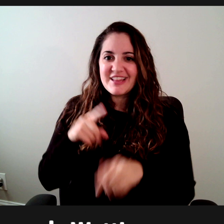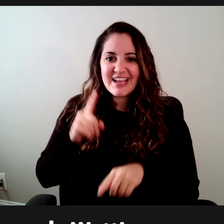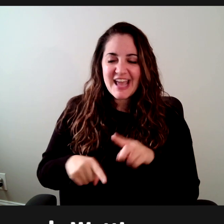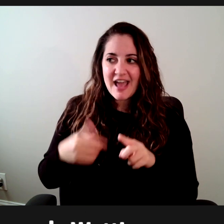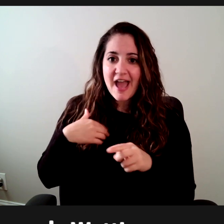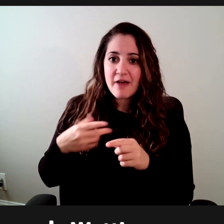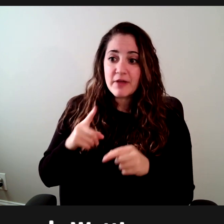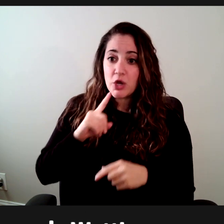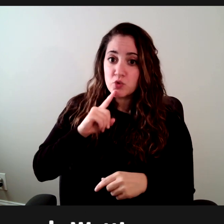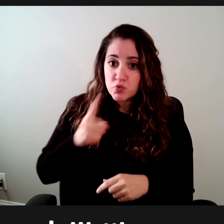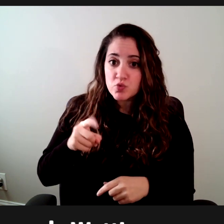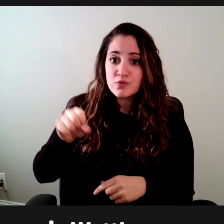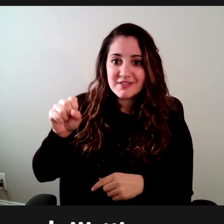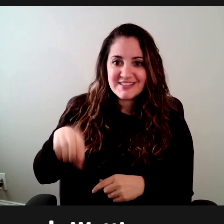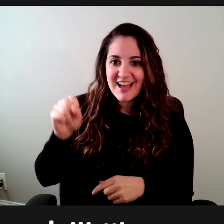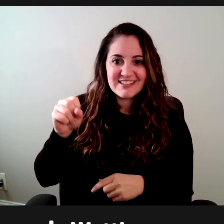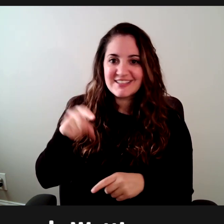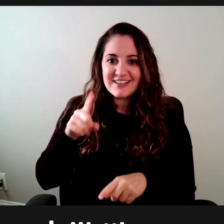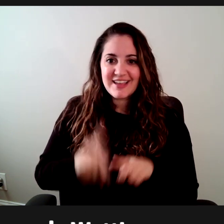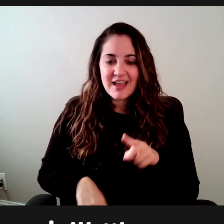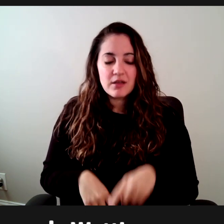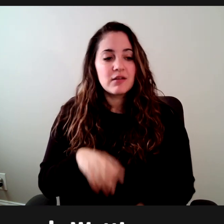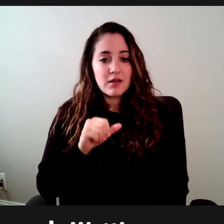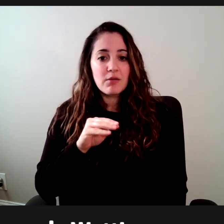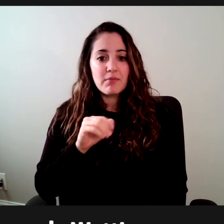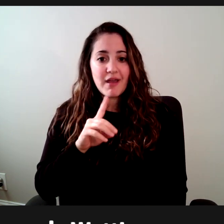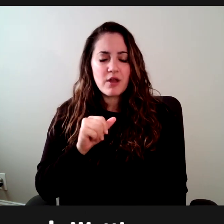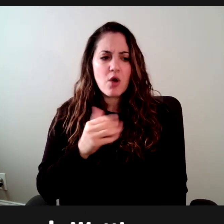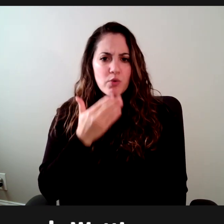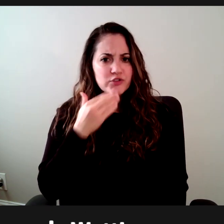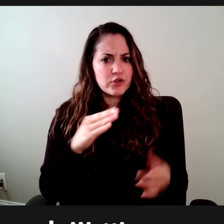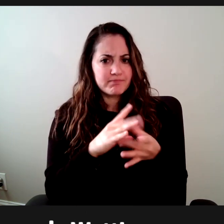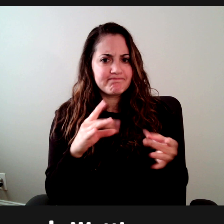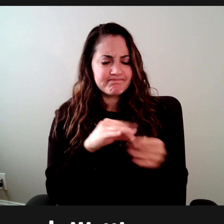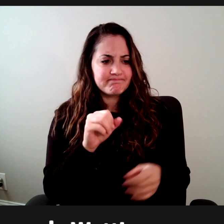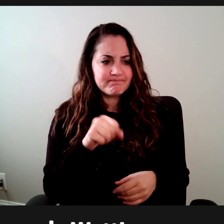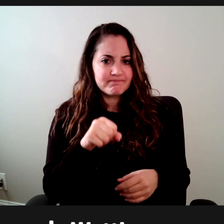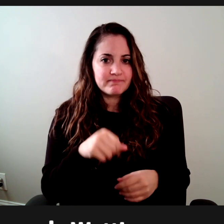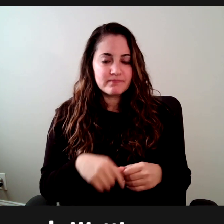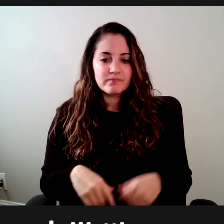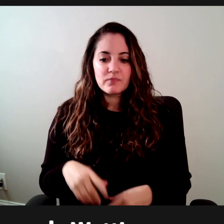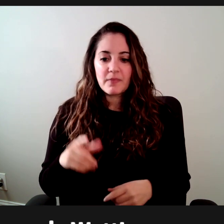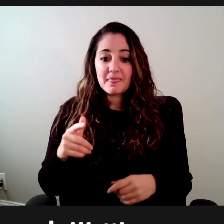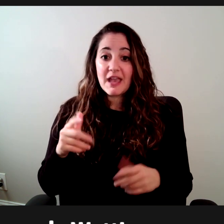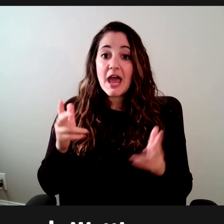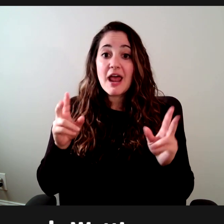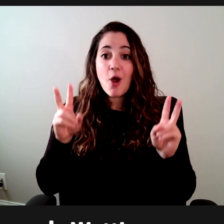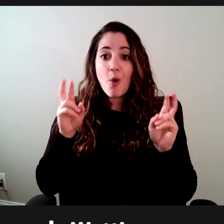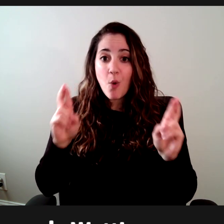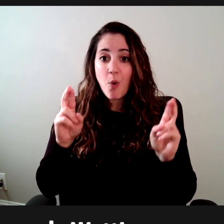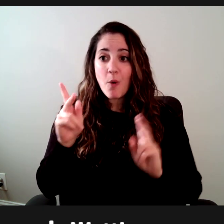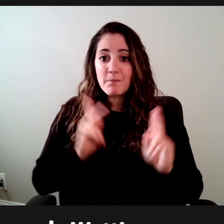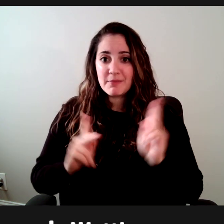then there can be no true yes. Yeah, that's a great way to put it. I hope people